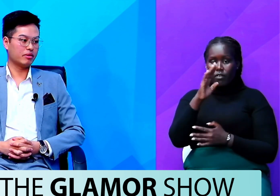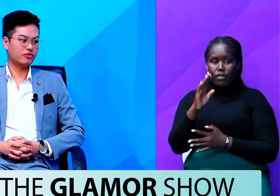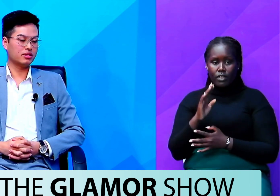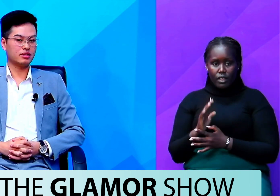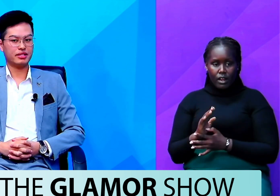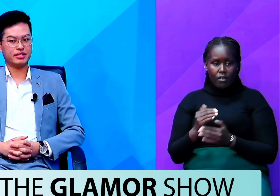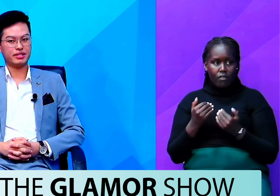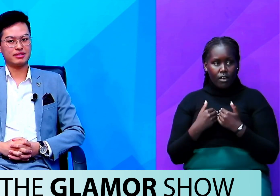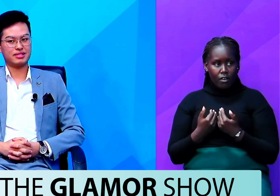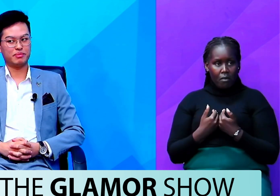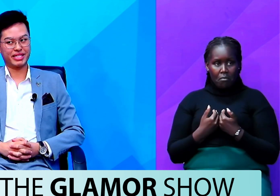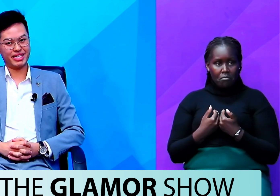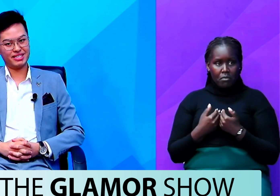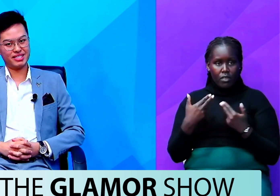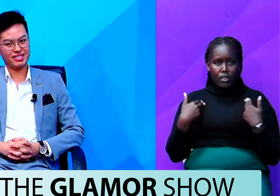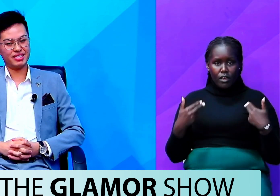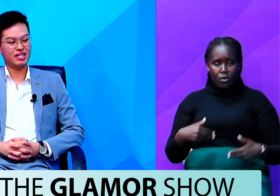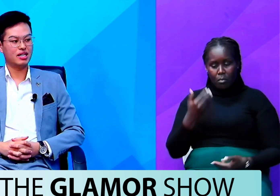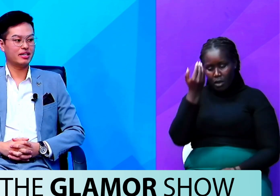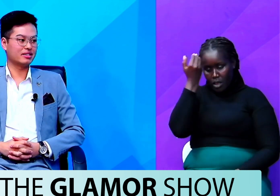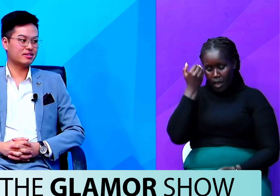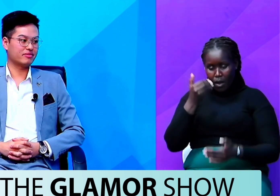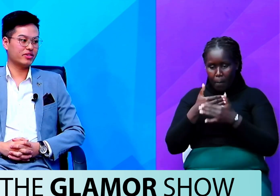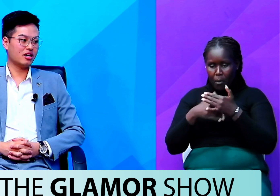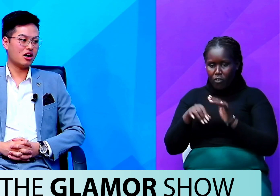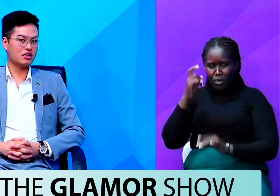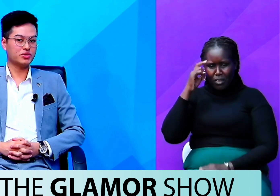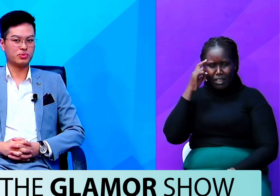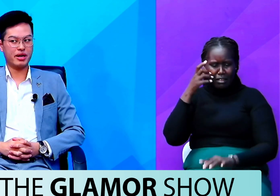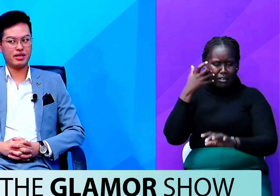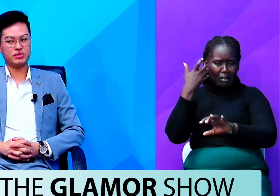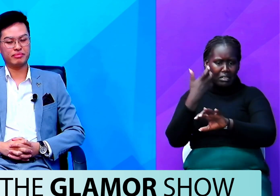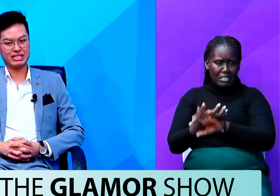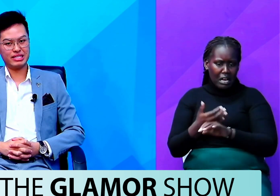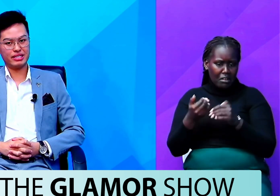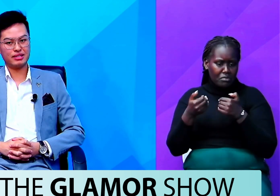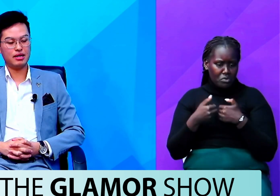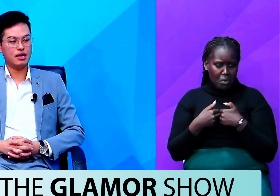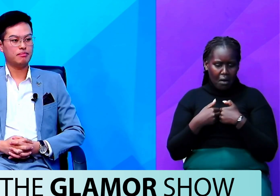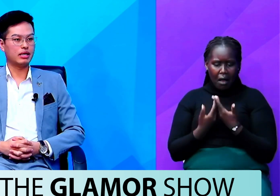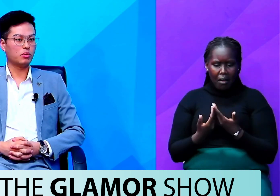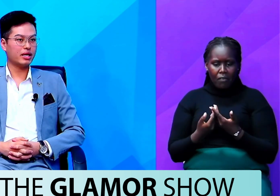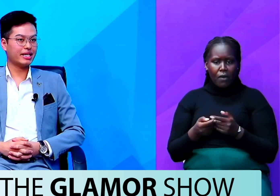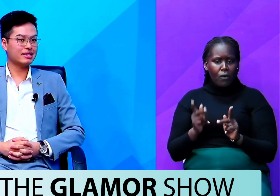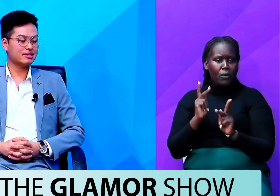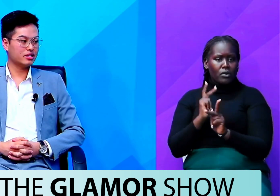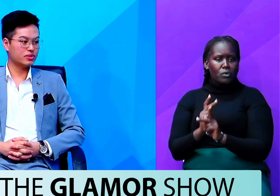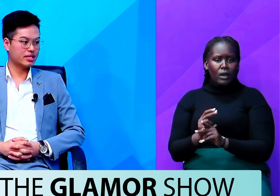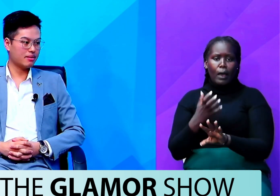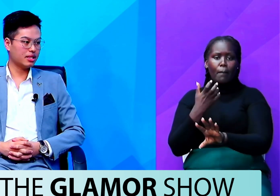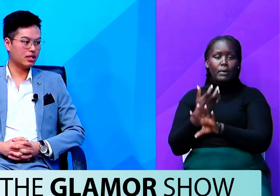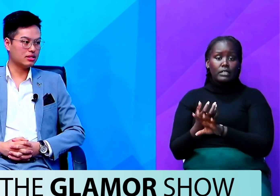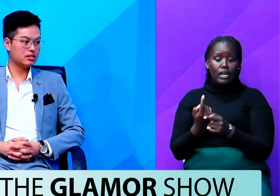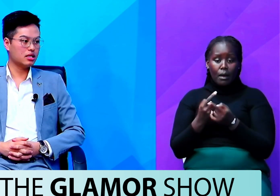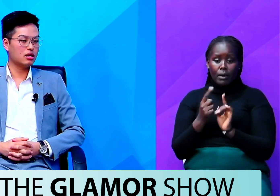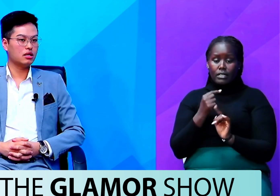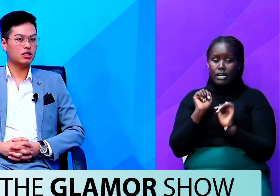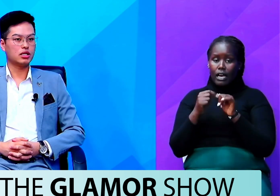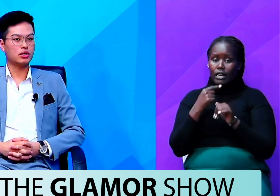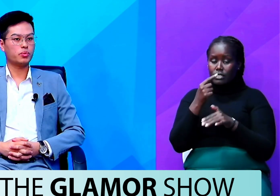hair before. They think it's complicated. It's very hard to wear, to maintain. But what I can say to them